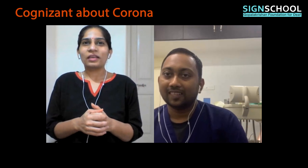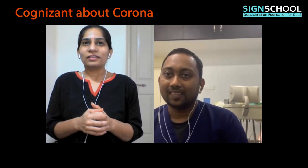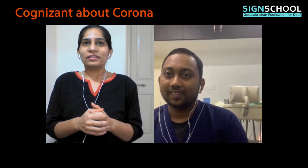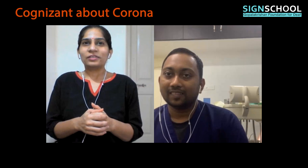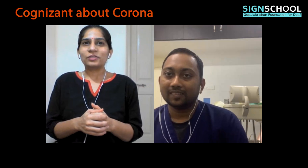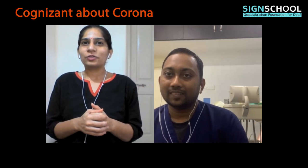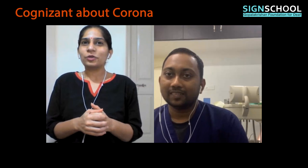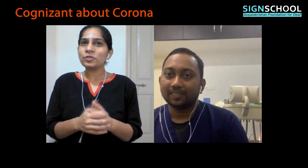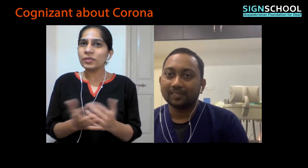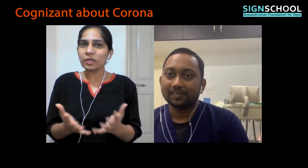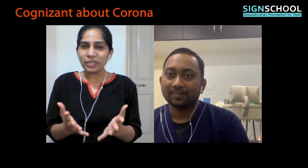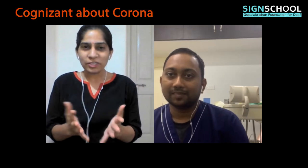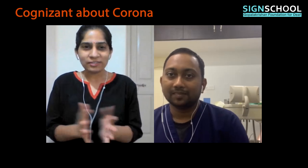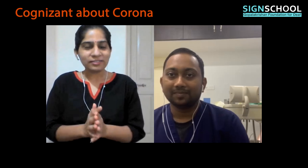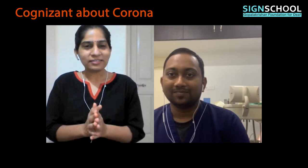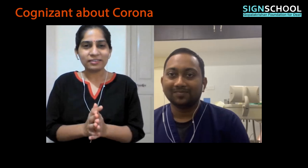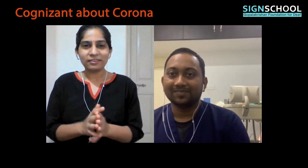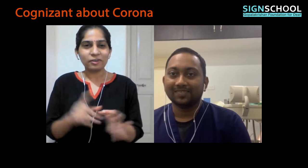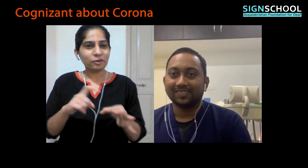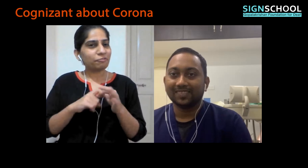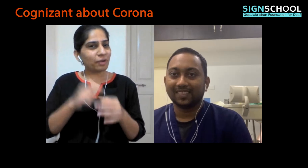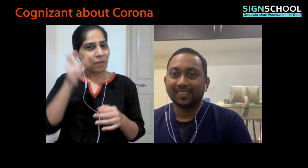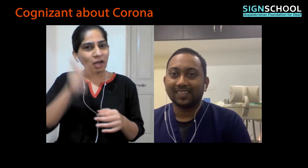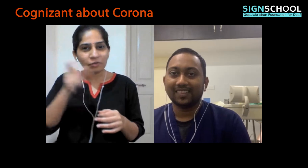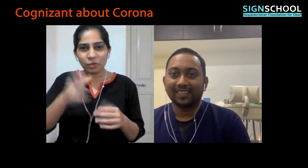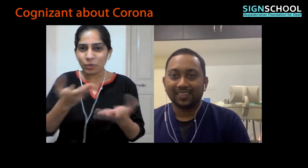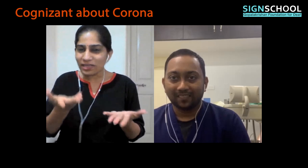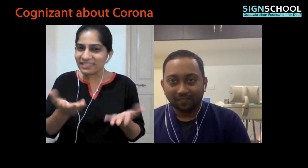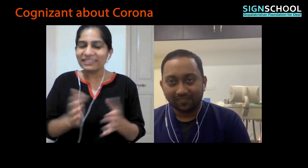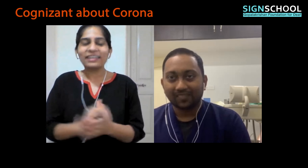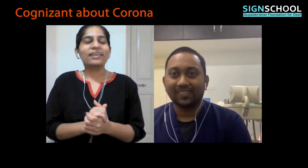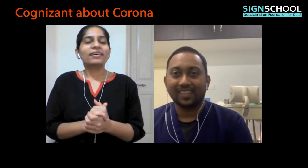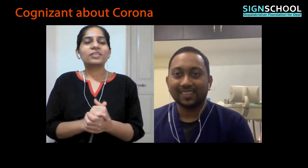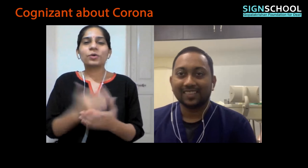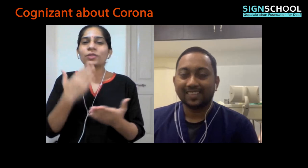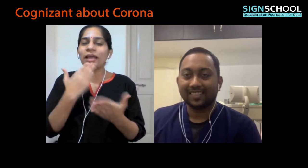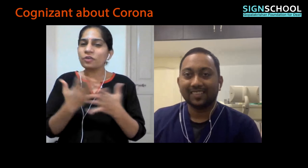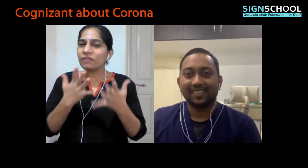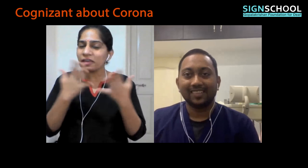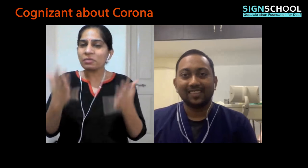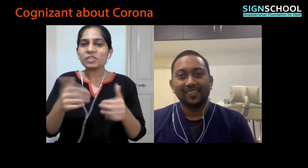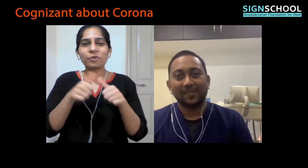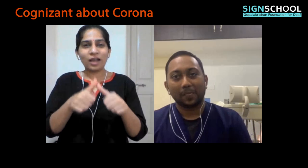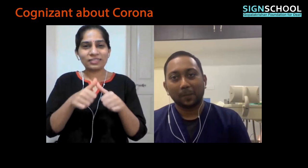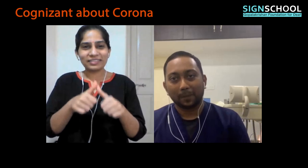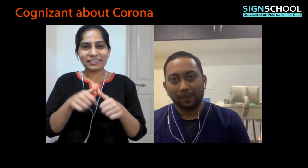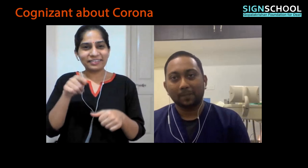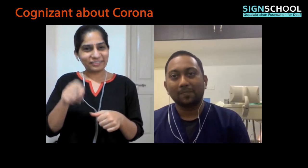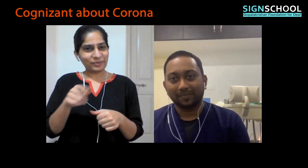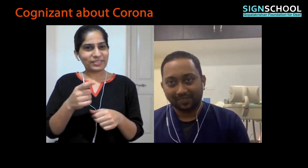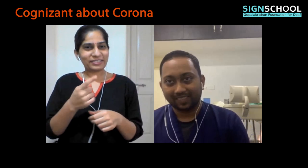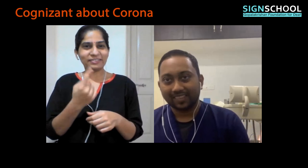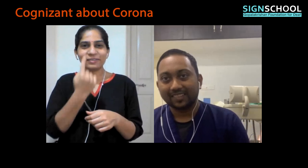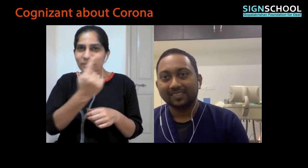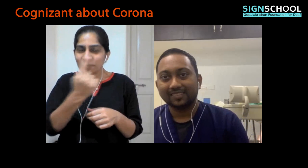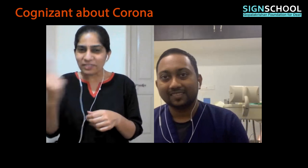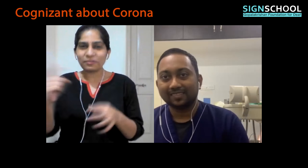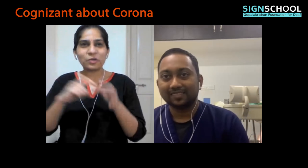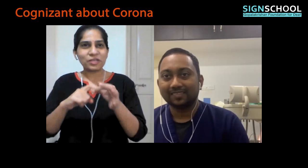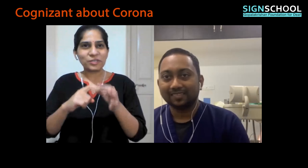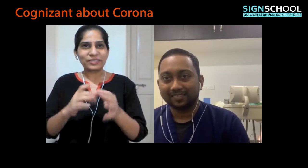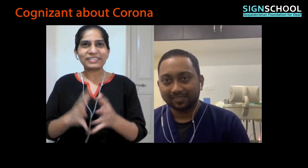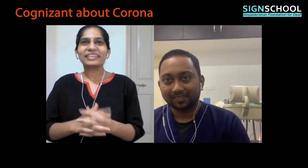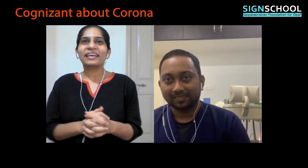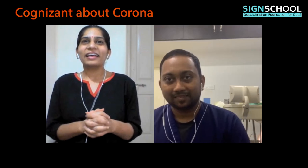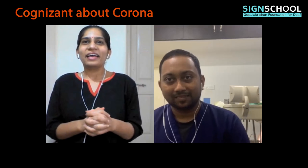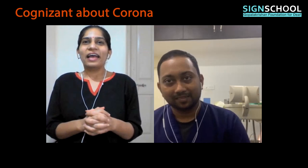Um, so those were the questions from our viewers. So thank you very much for answering those